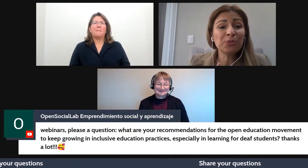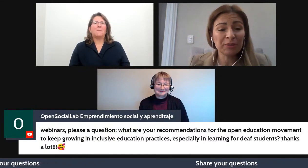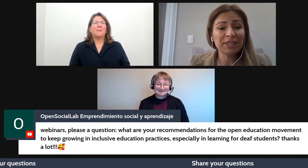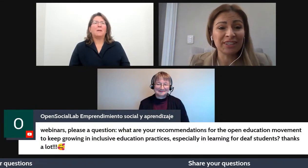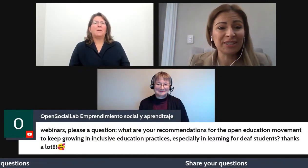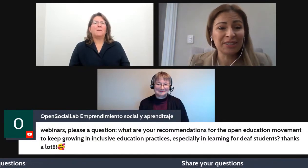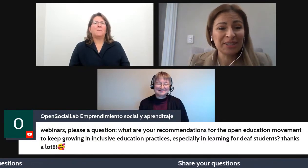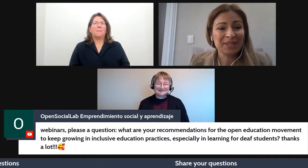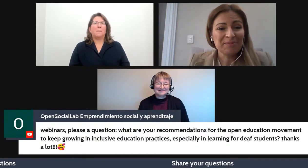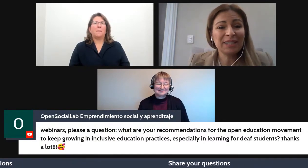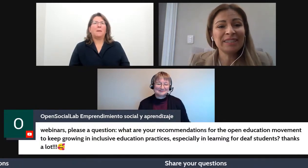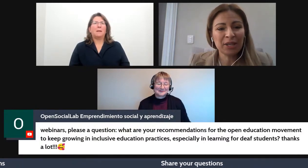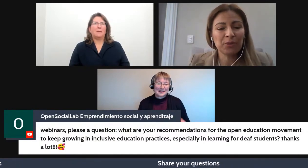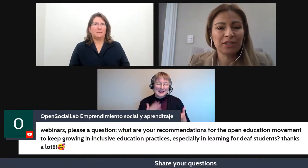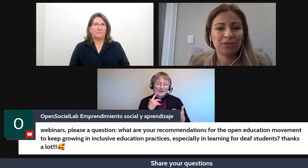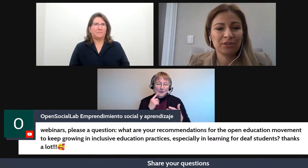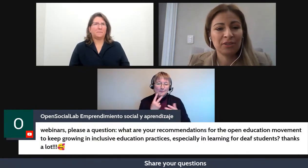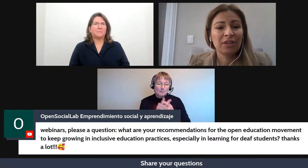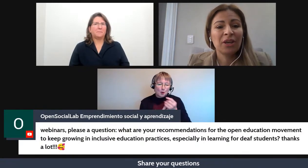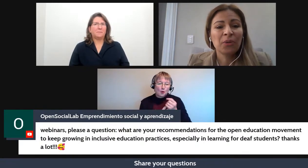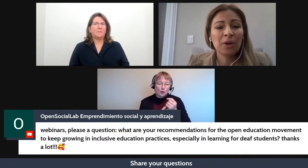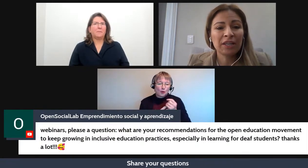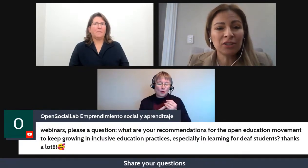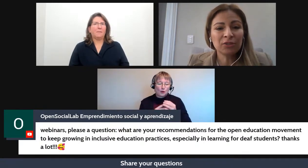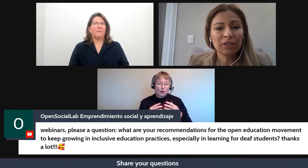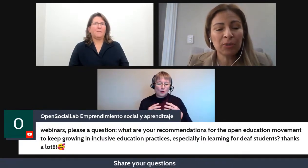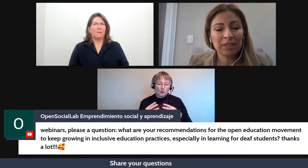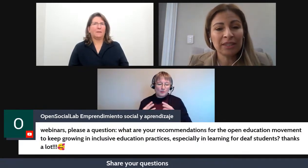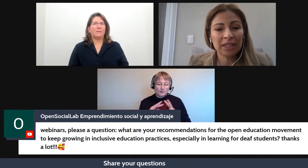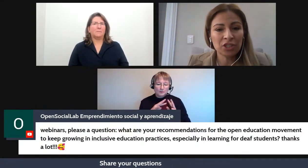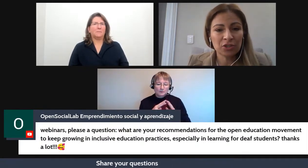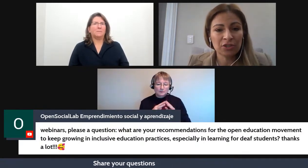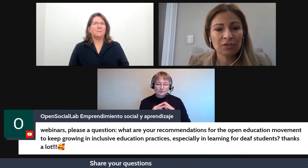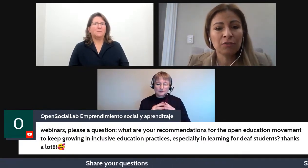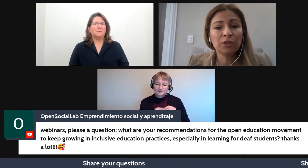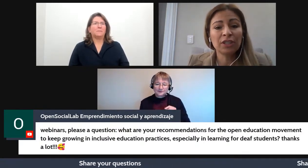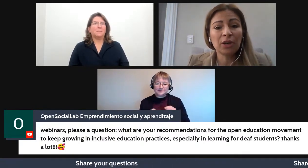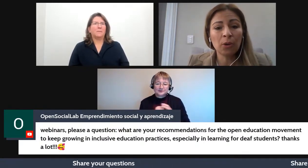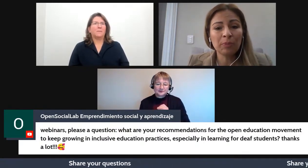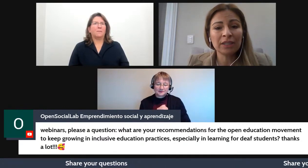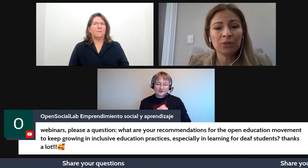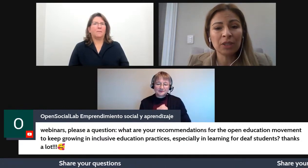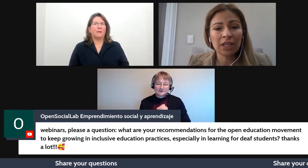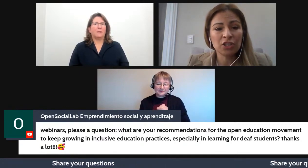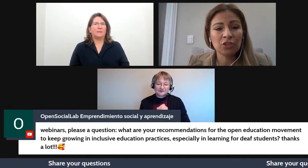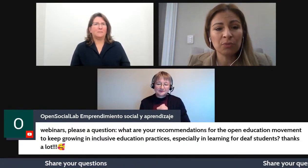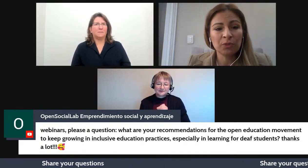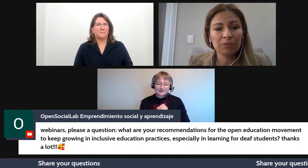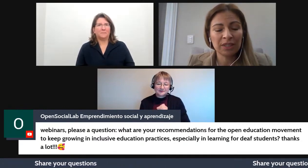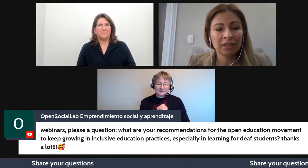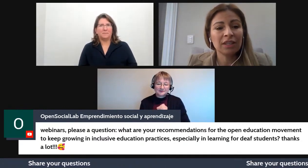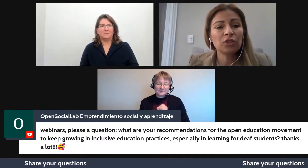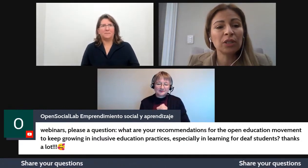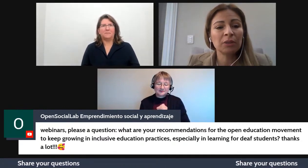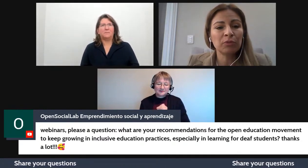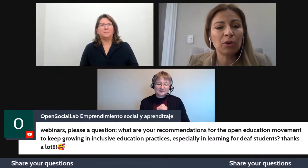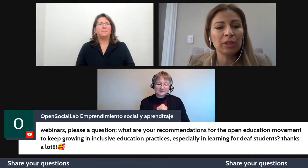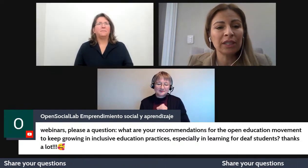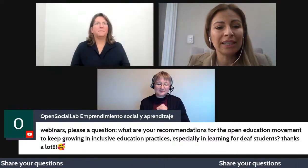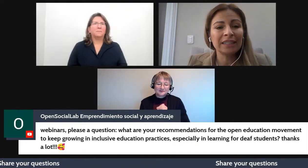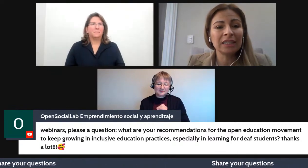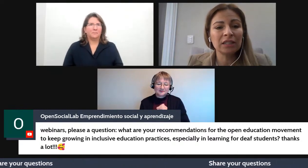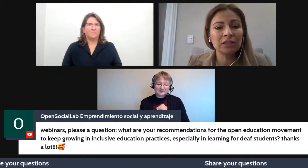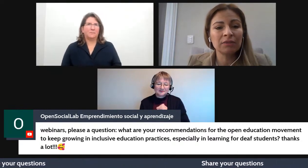For your two webinars. Please, a question. What are your recommendations for the open education movement to